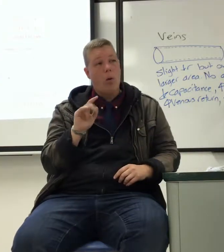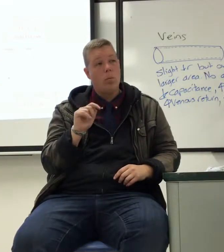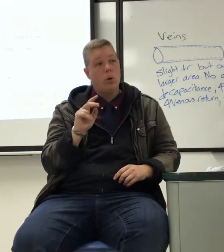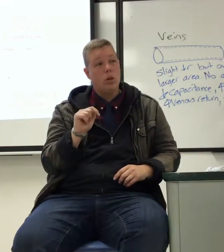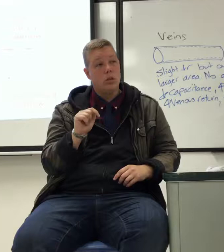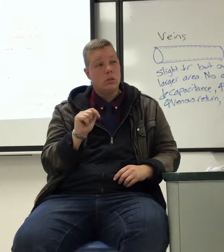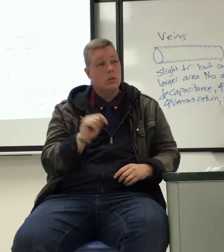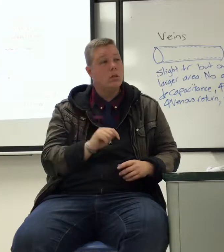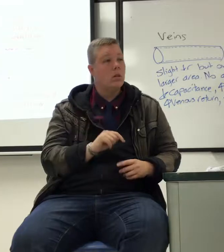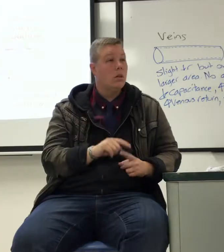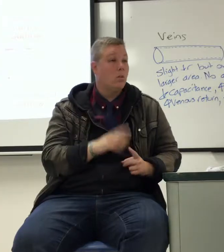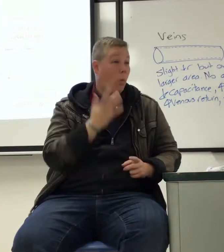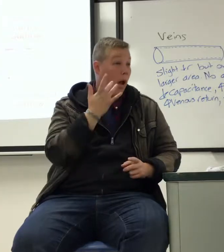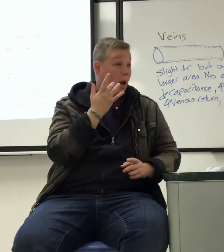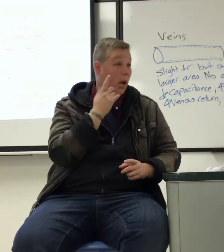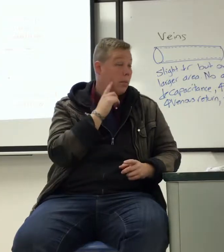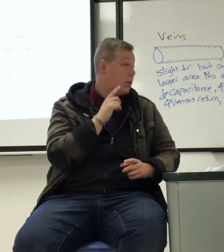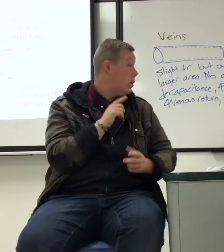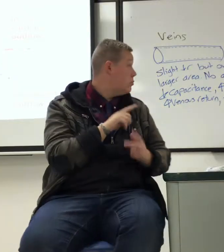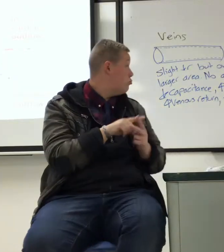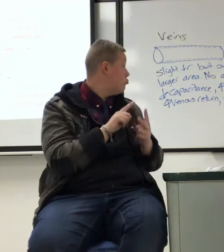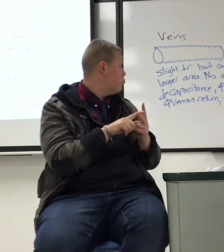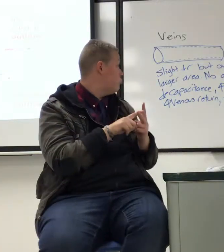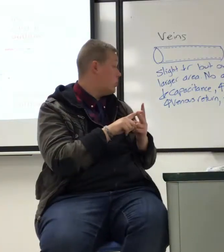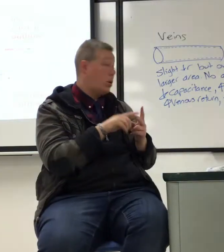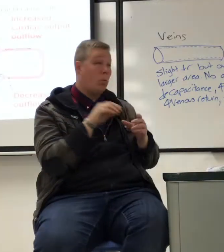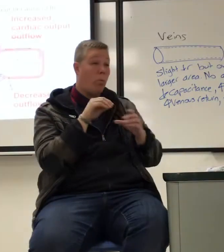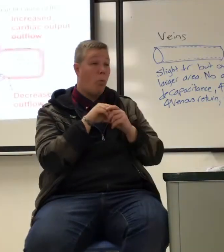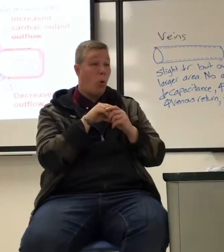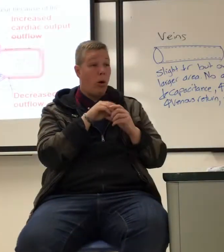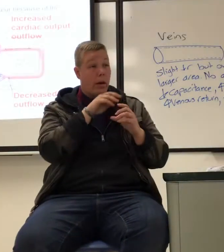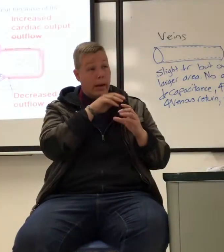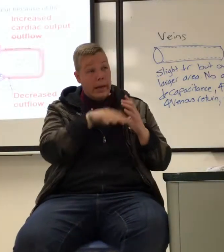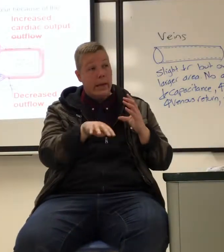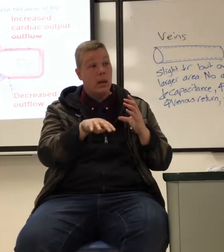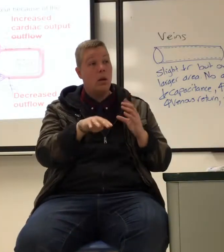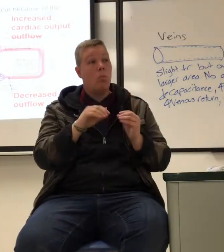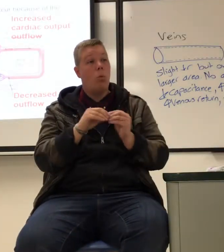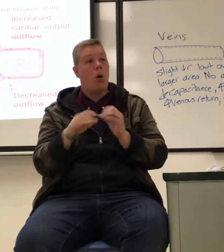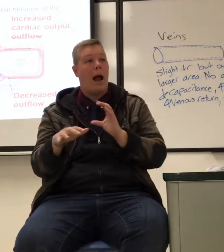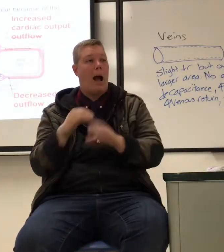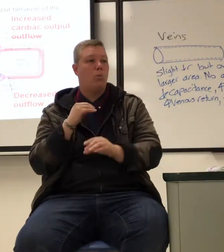Because why? Boom, boom. More in, more out. Frank